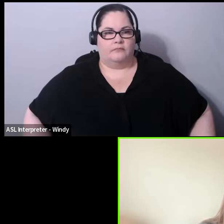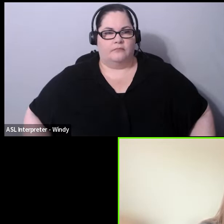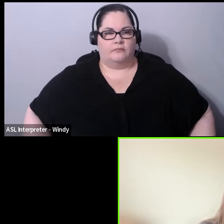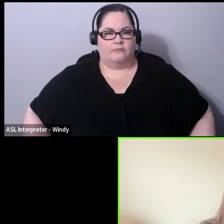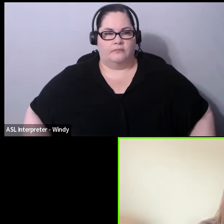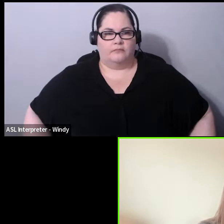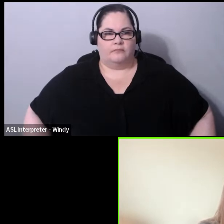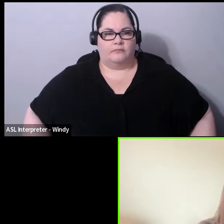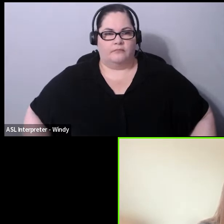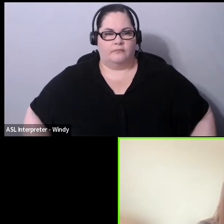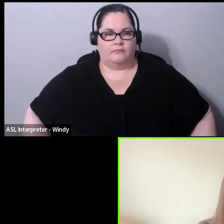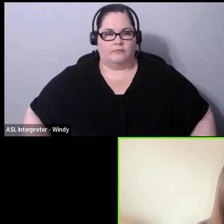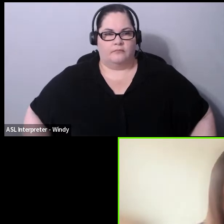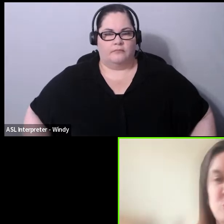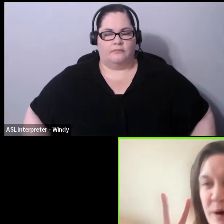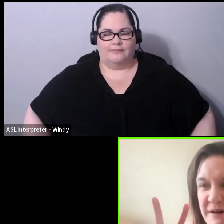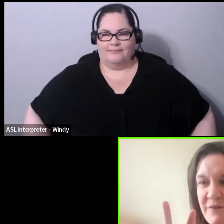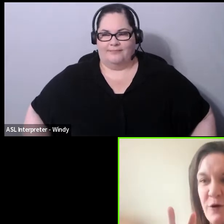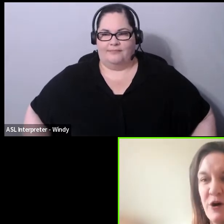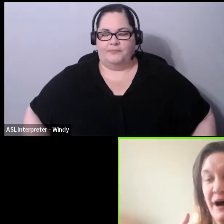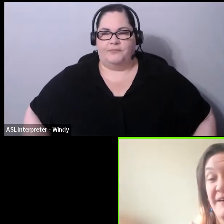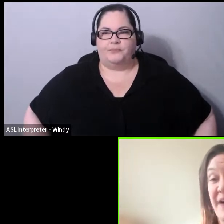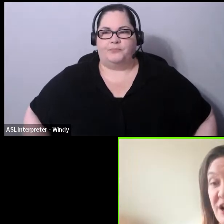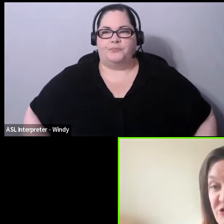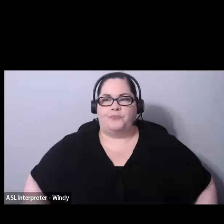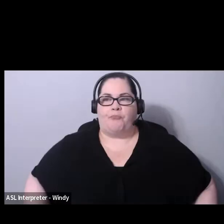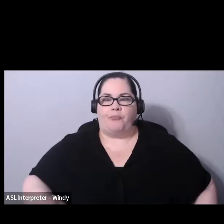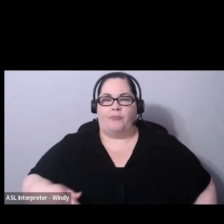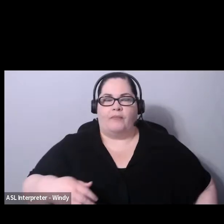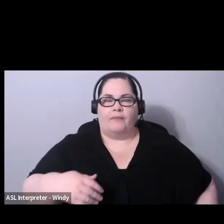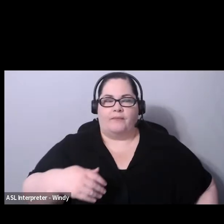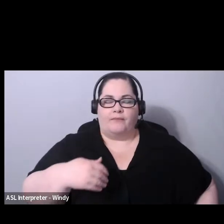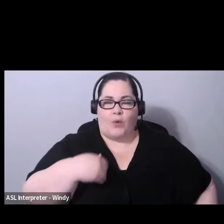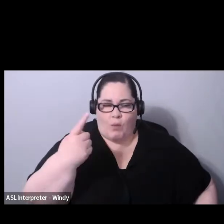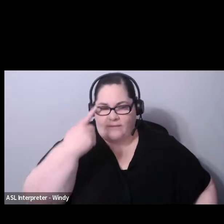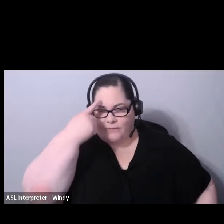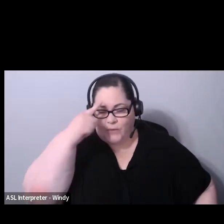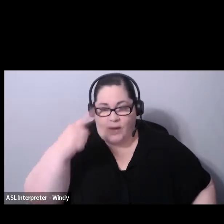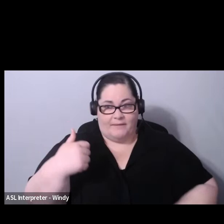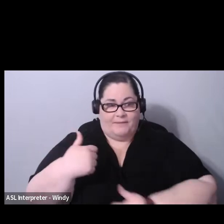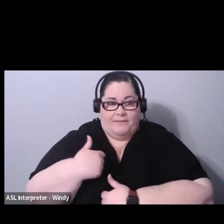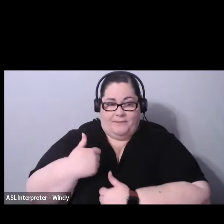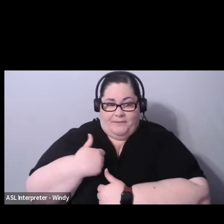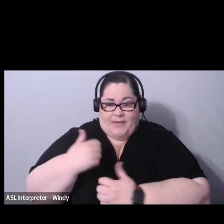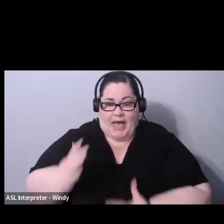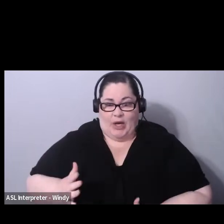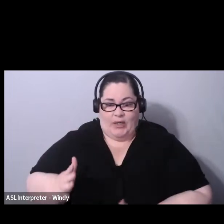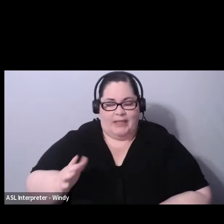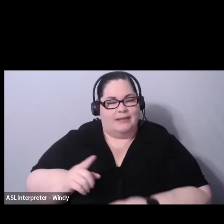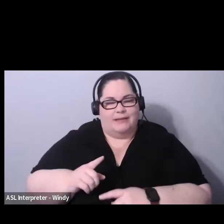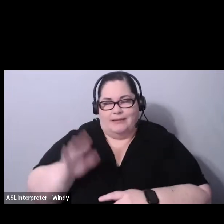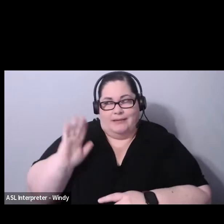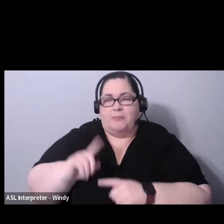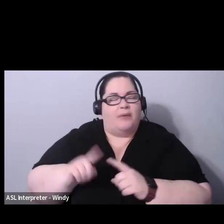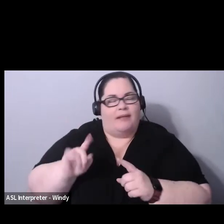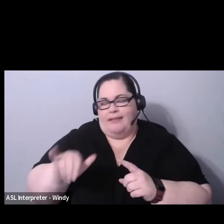Let's see. There's one for a veteran, but that one is kind of stalled in the